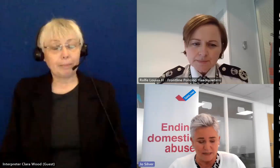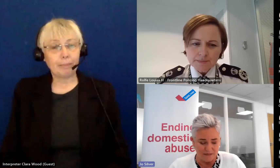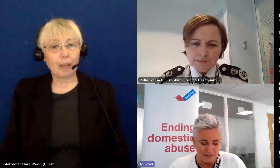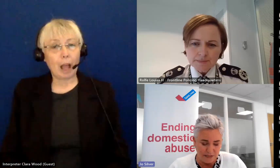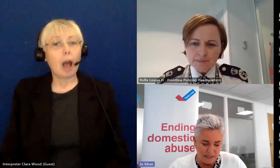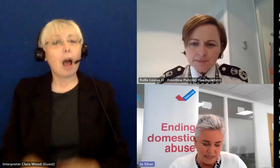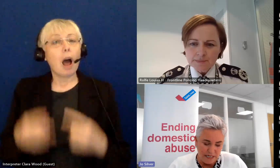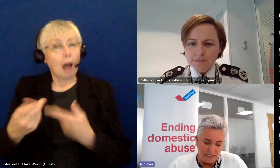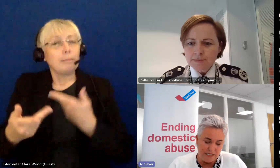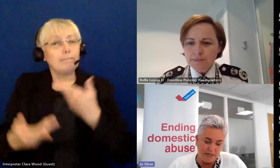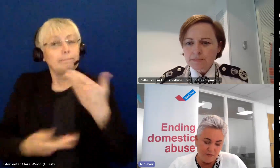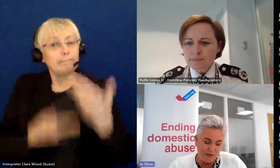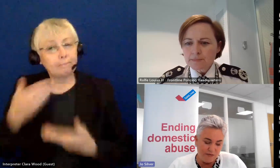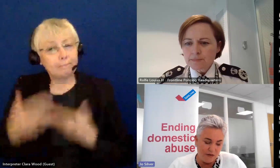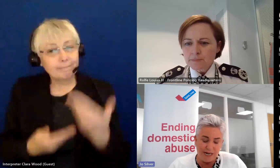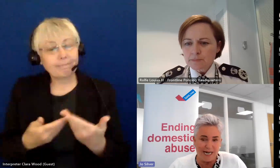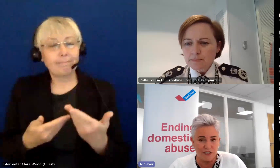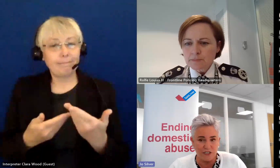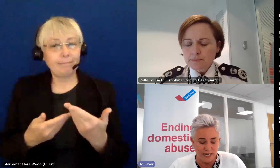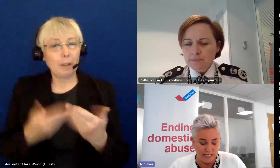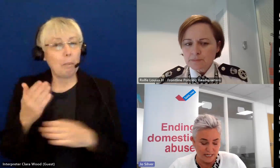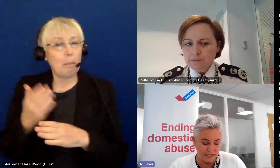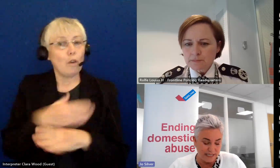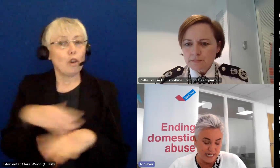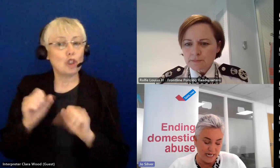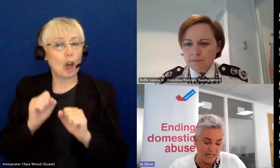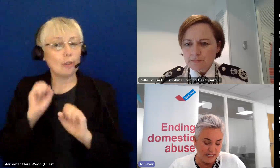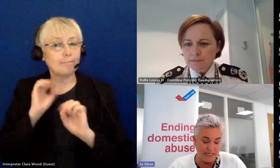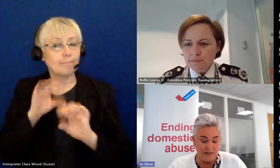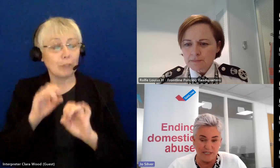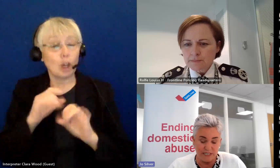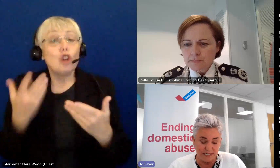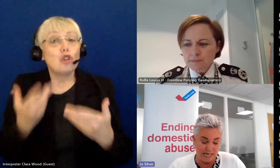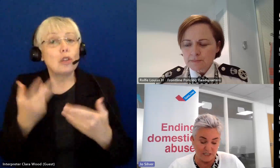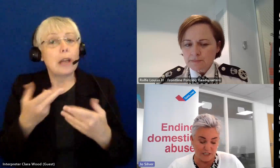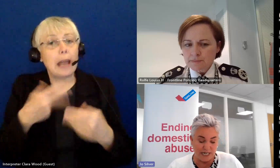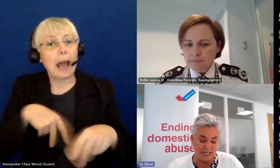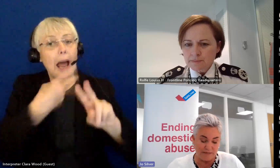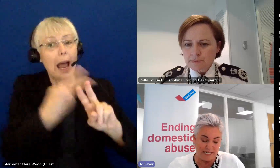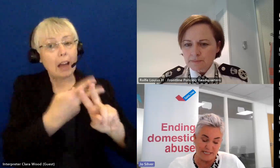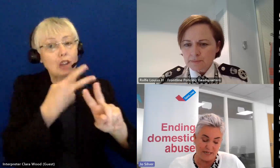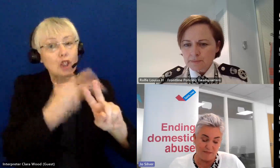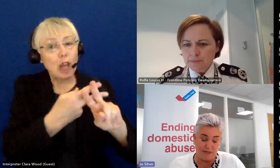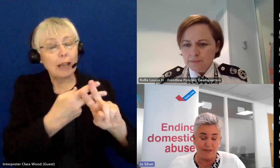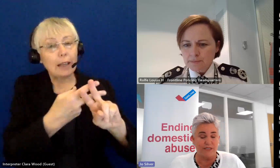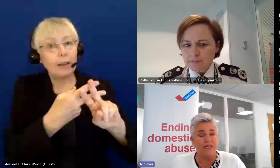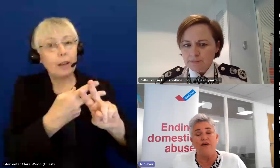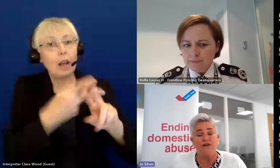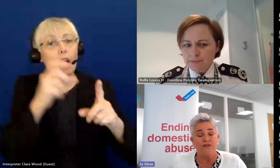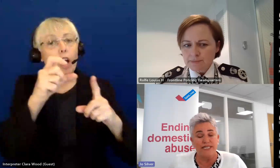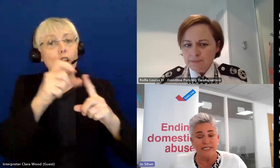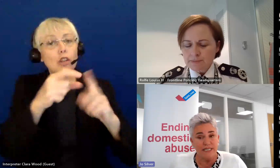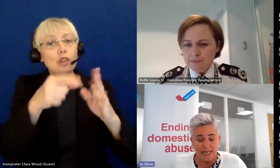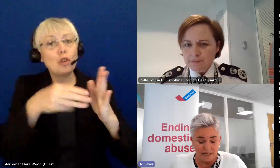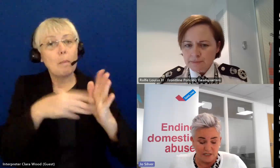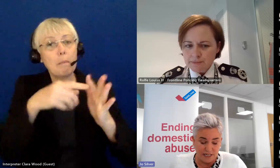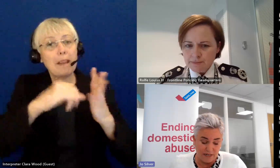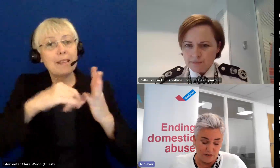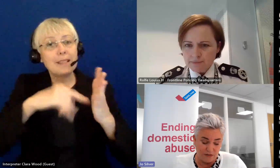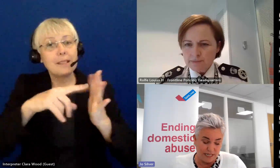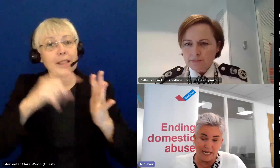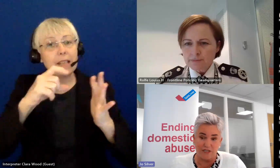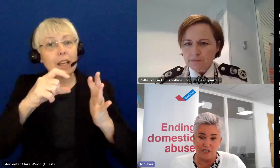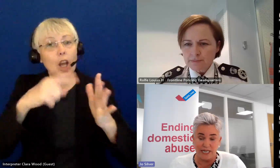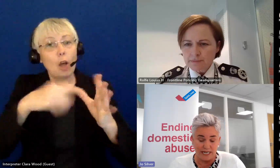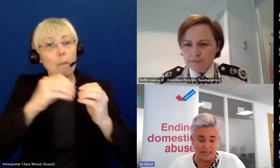that some people might find helpful. So we've got a hashtag today, which is hashtag domestic abuse, or there's another